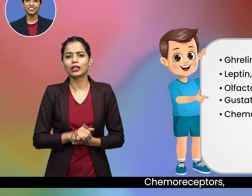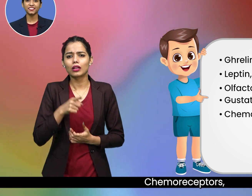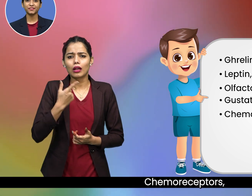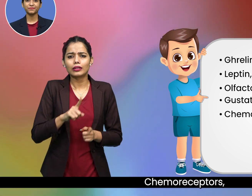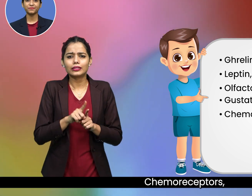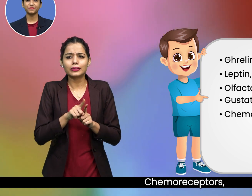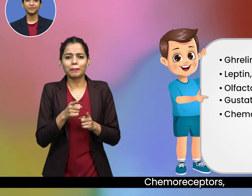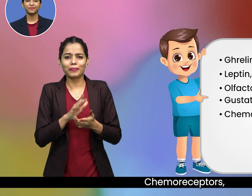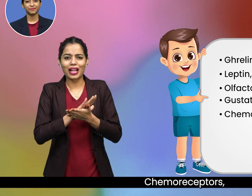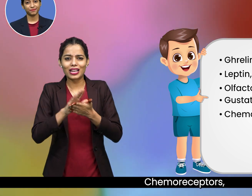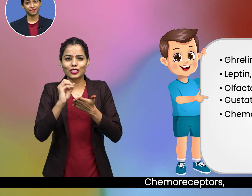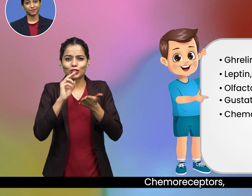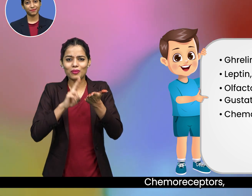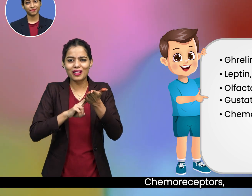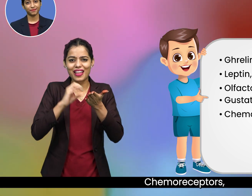chemoreceptors,